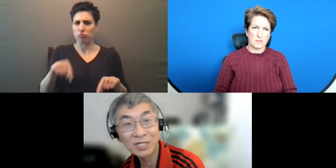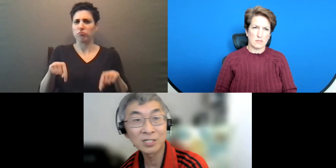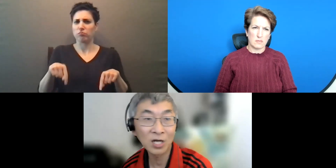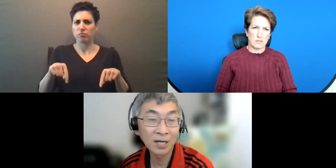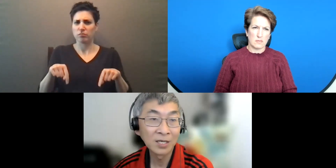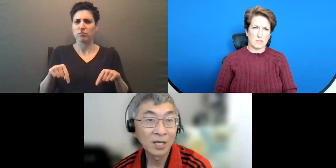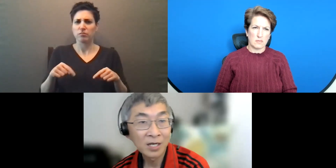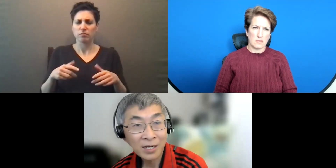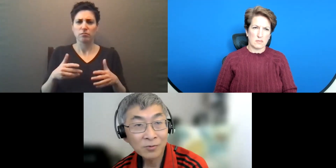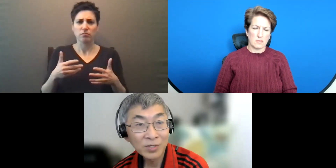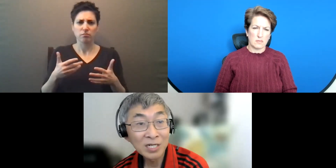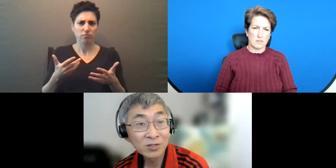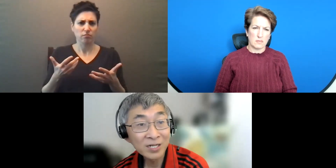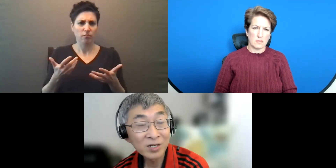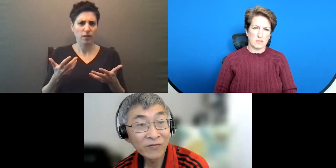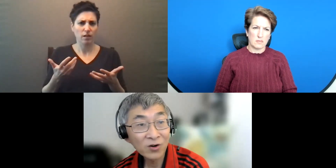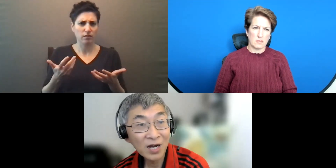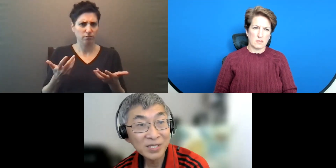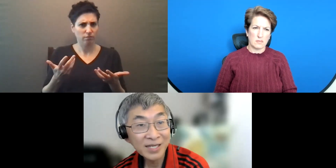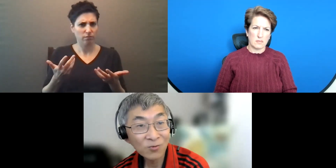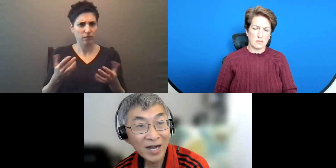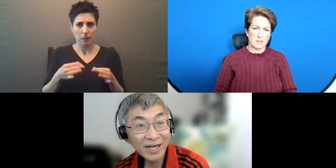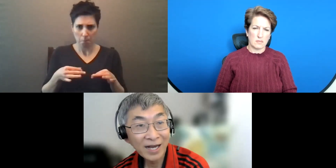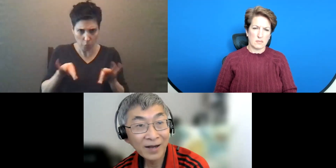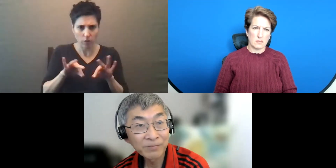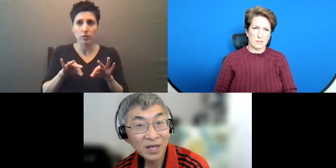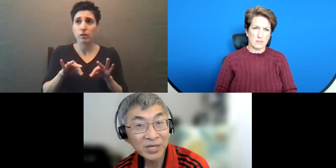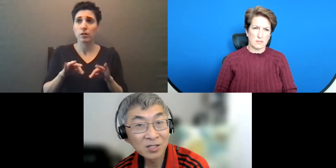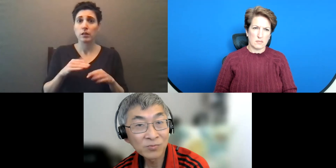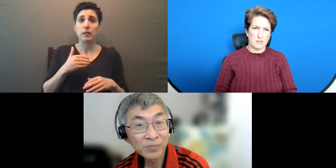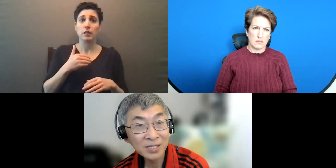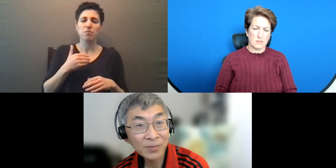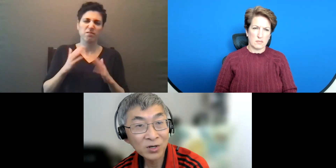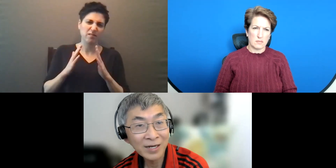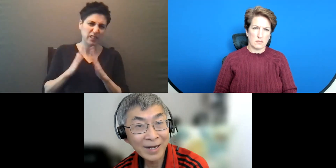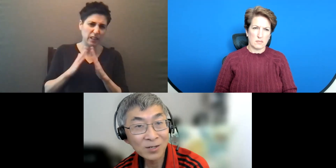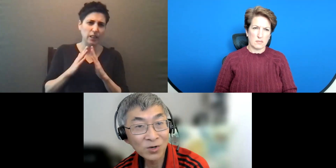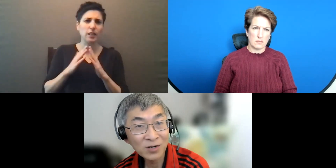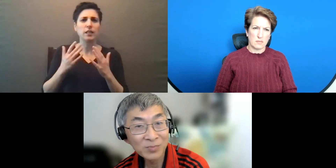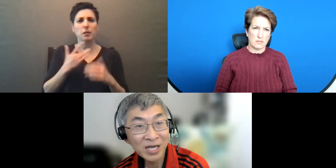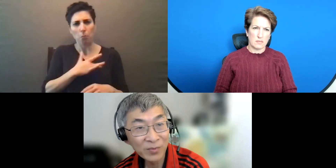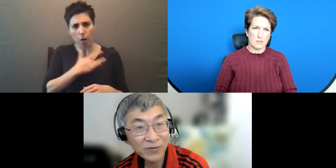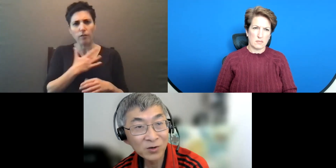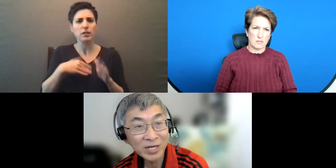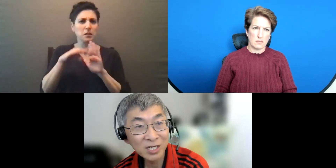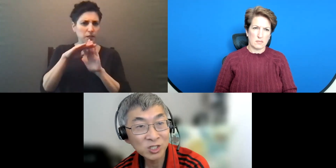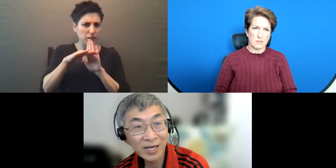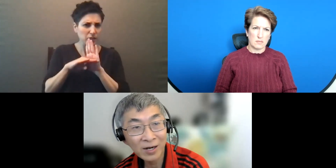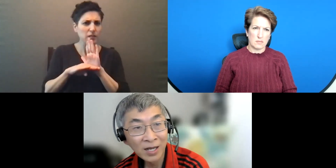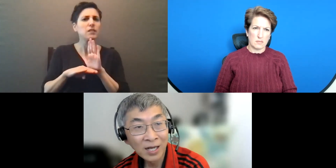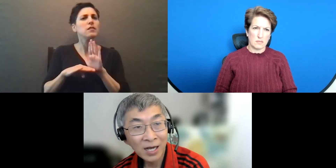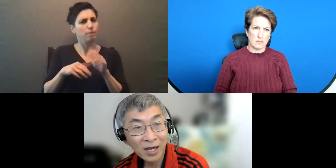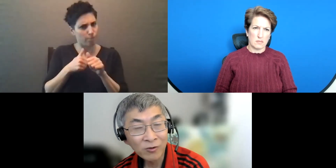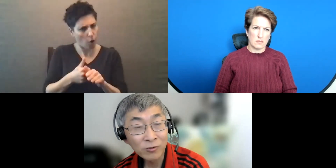these we need to continue follow up. That's why a peer-to-peer support network will be helpful. We can